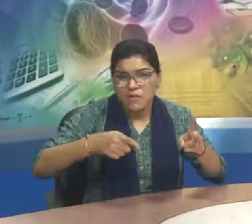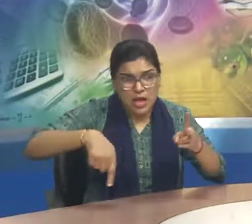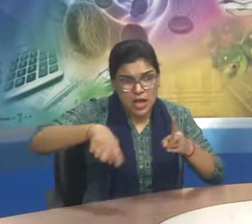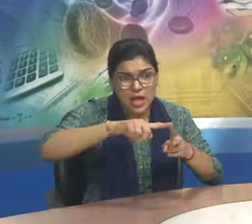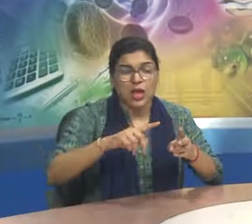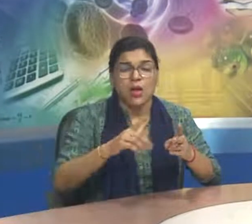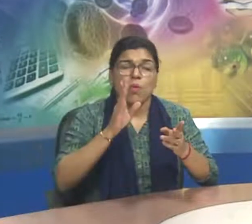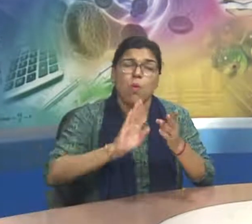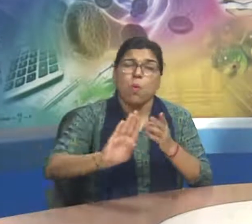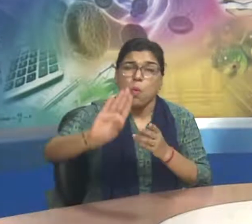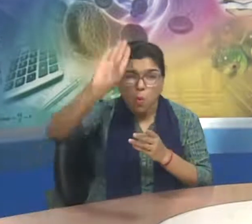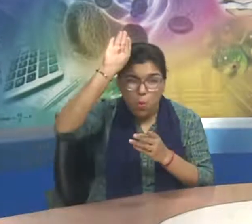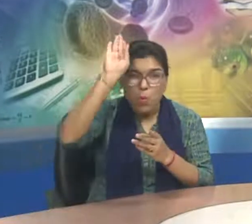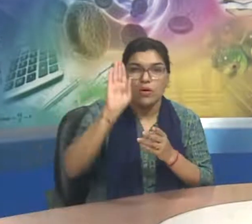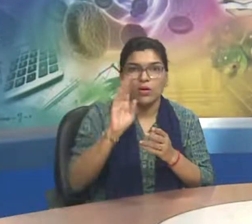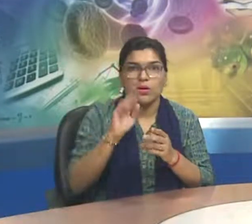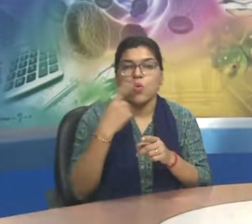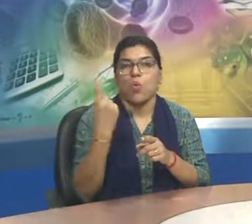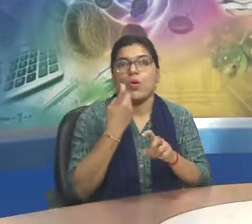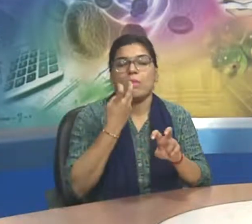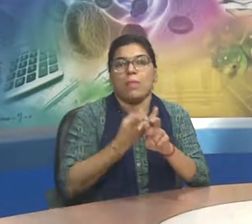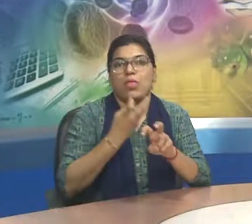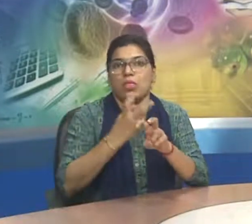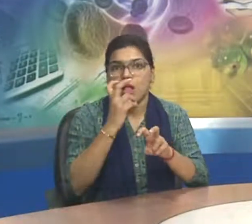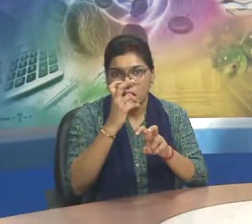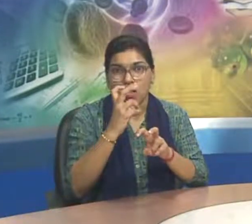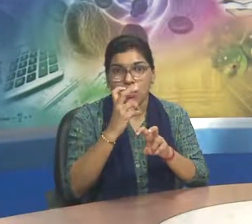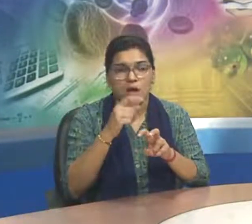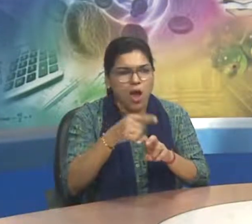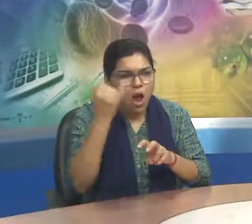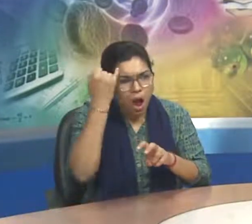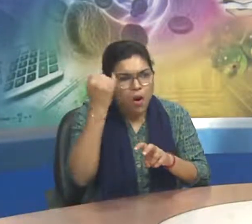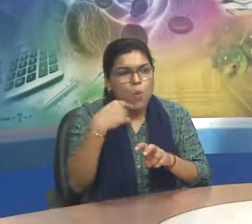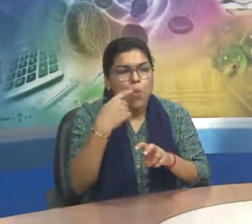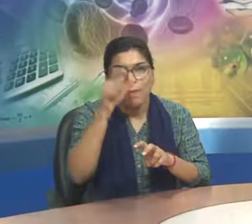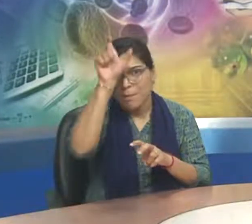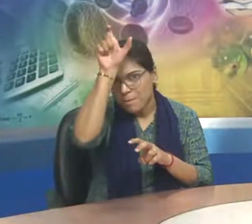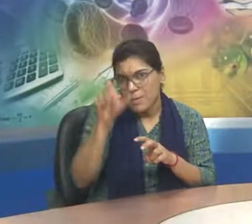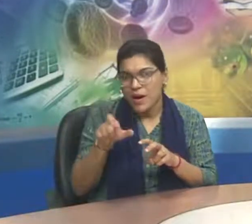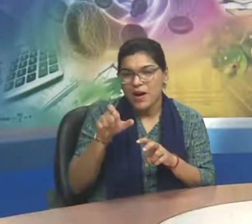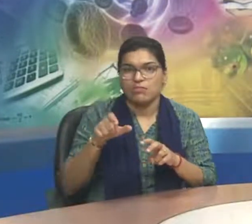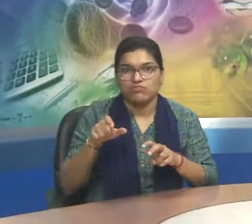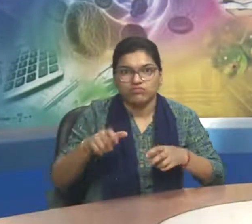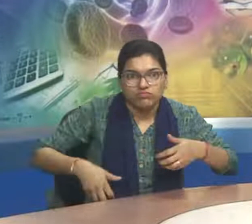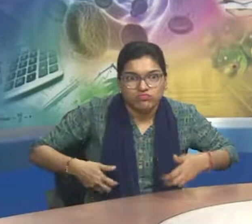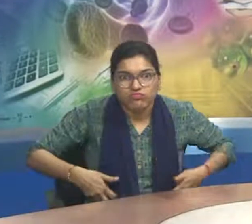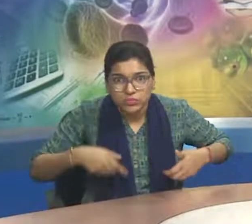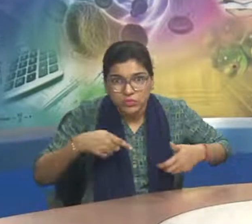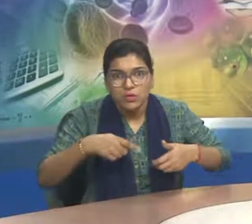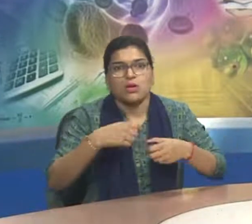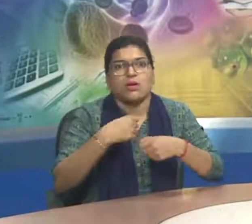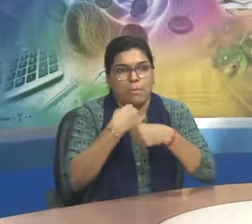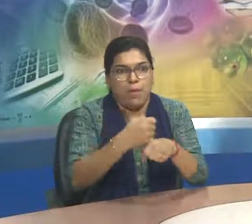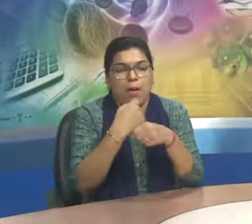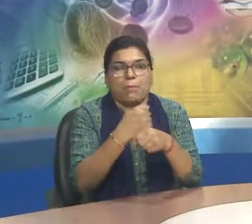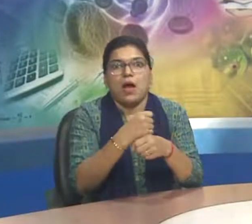for different purposes which that primitive human were using at that